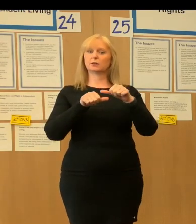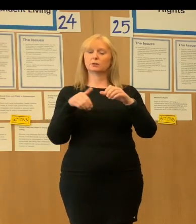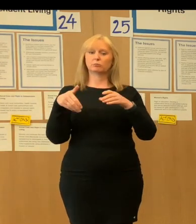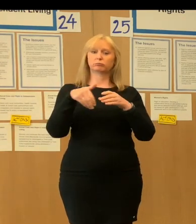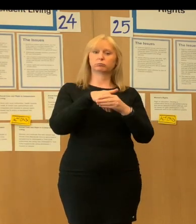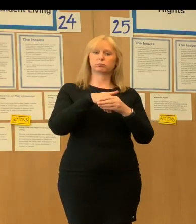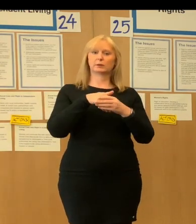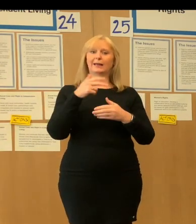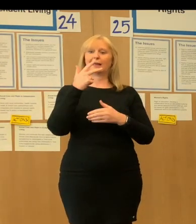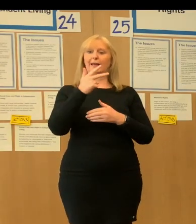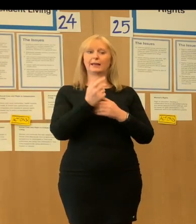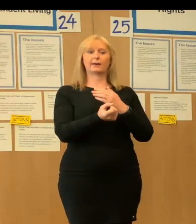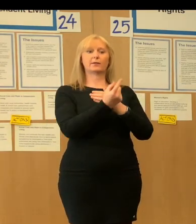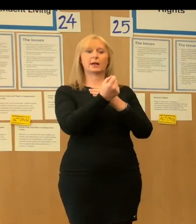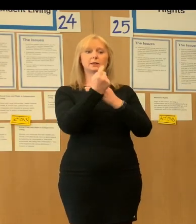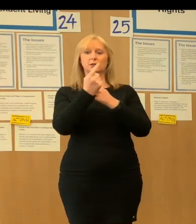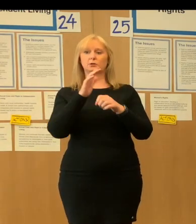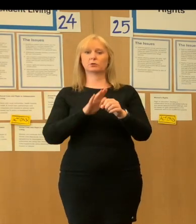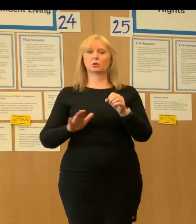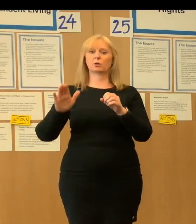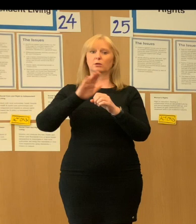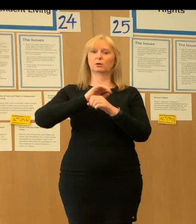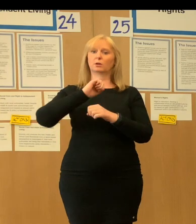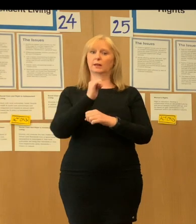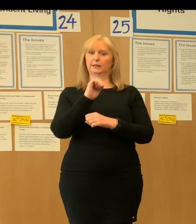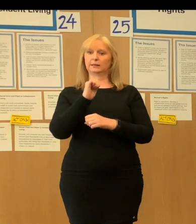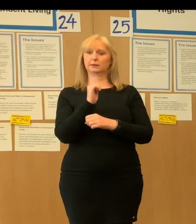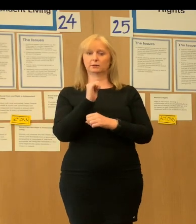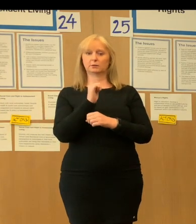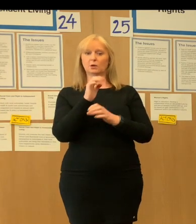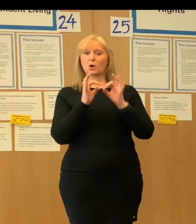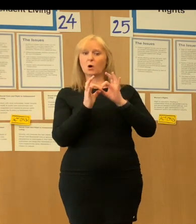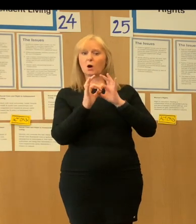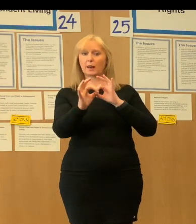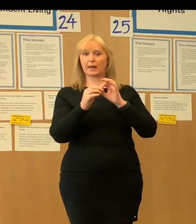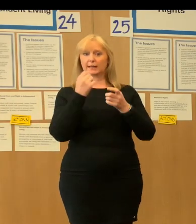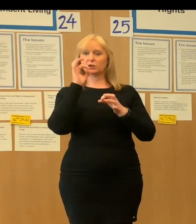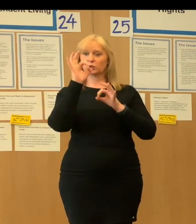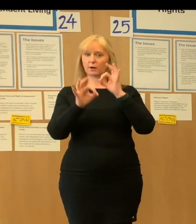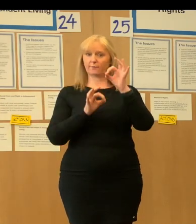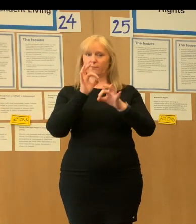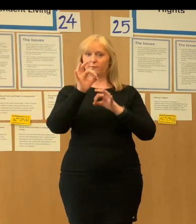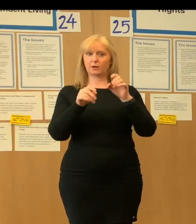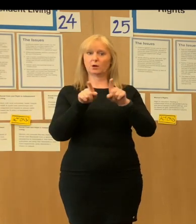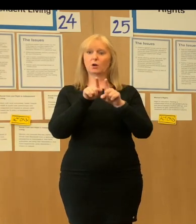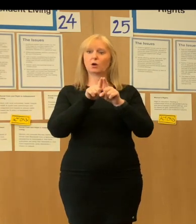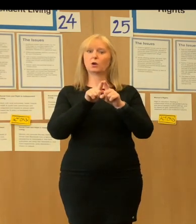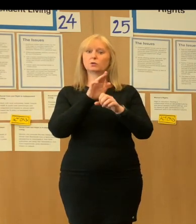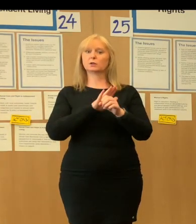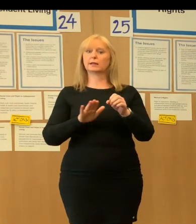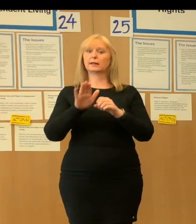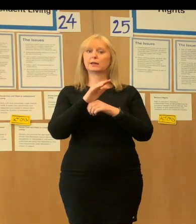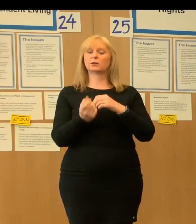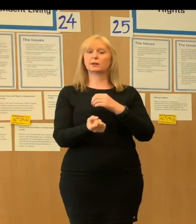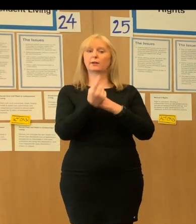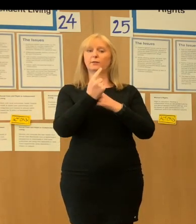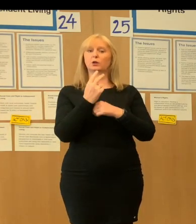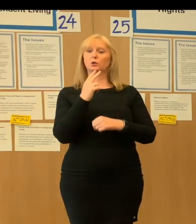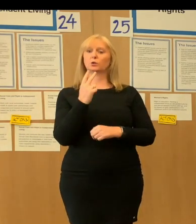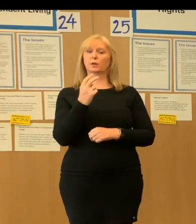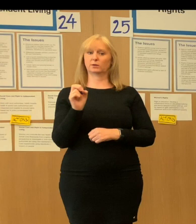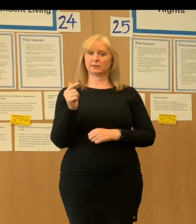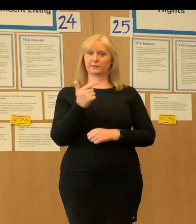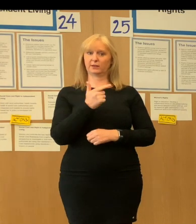8 local events around Scotland, an online survey, and then a national event in December 2017